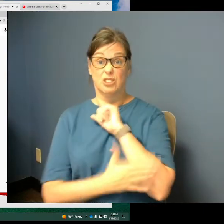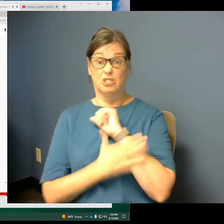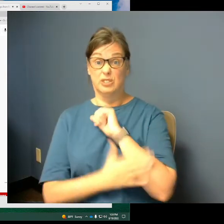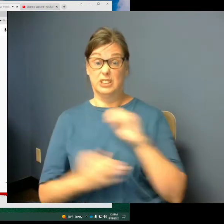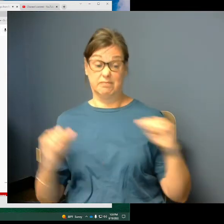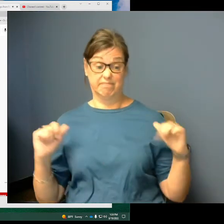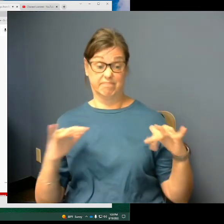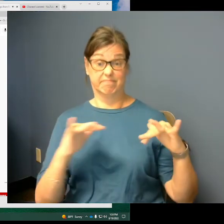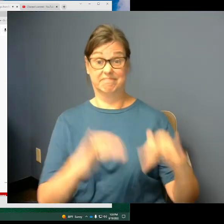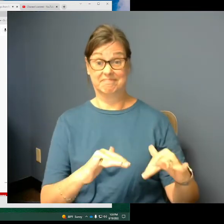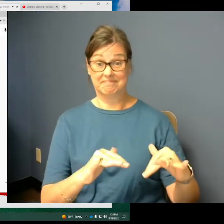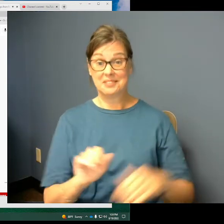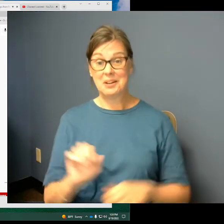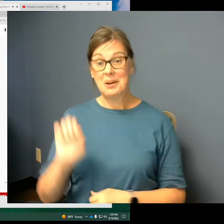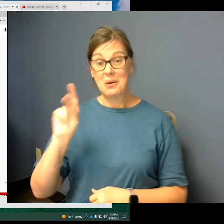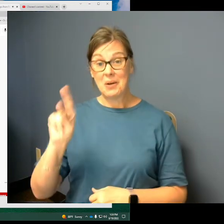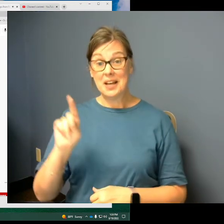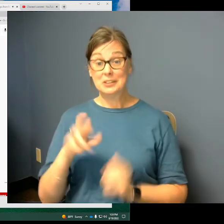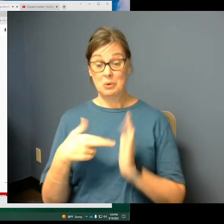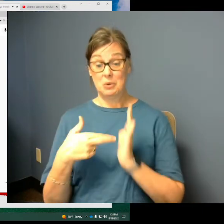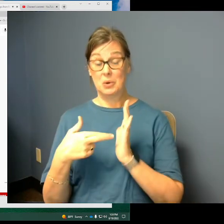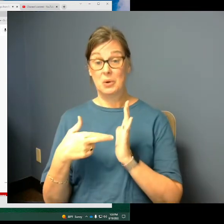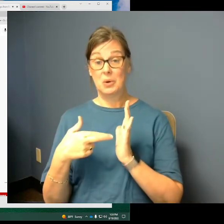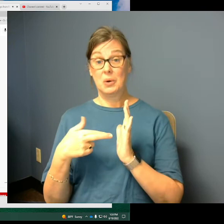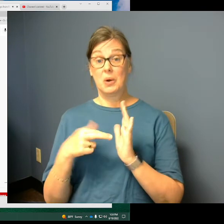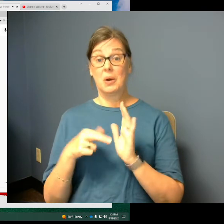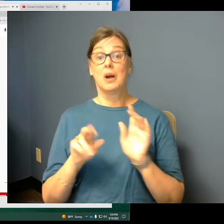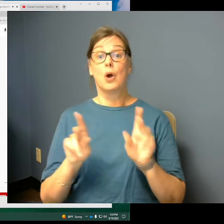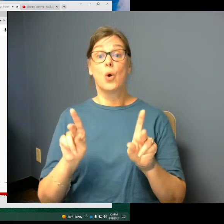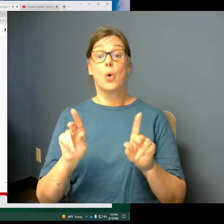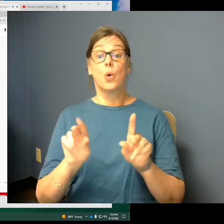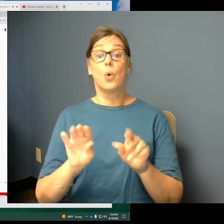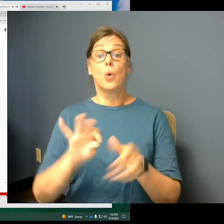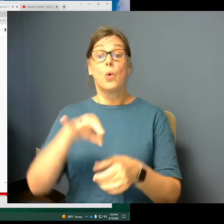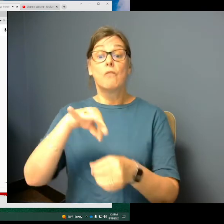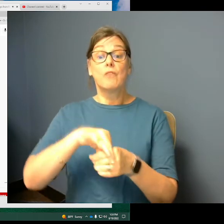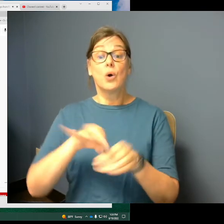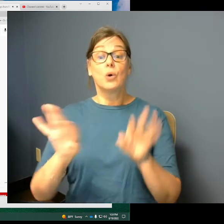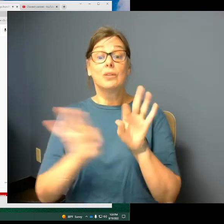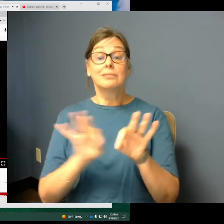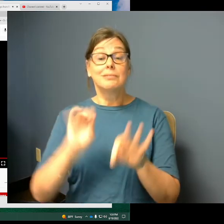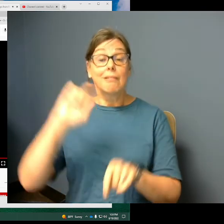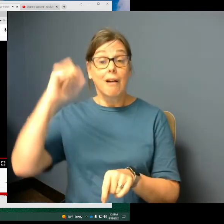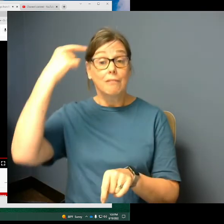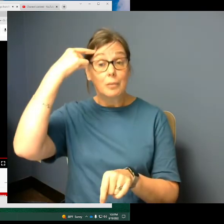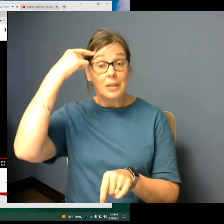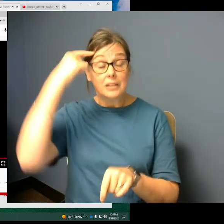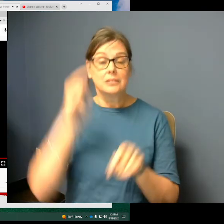Representative government, diversity. Those are your two takeaways for New York. Take care.